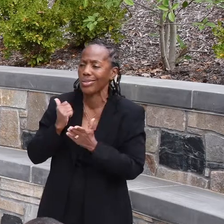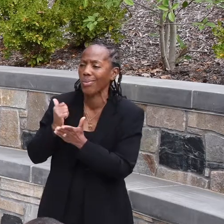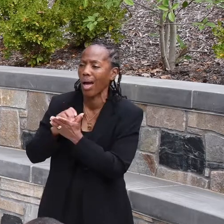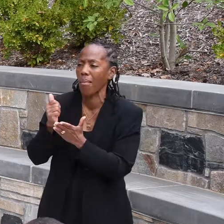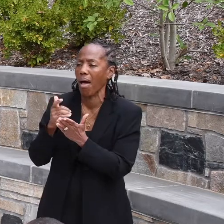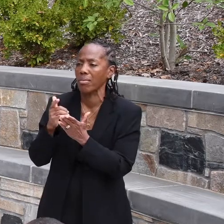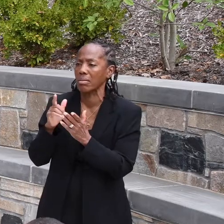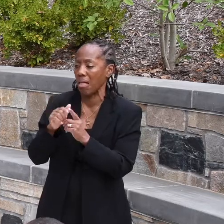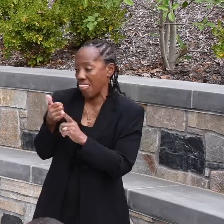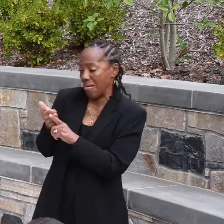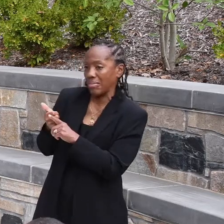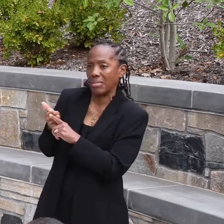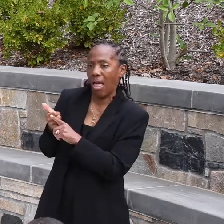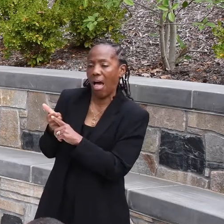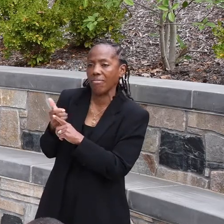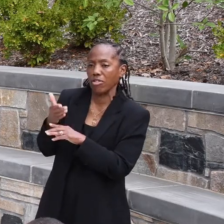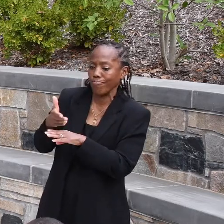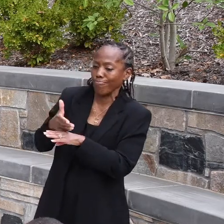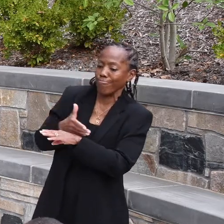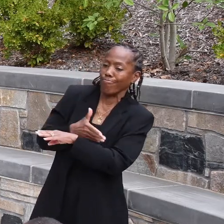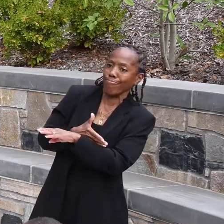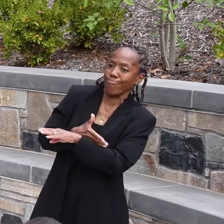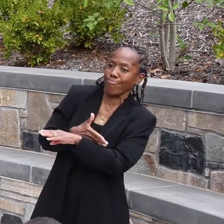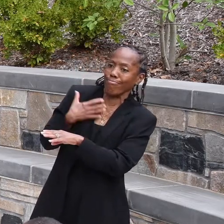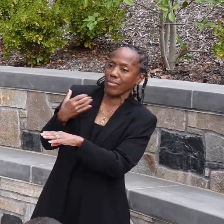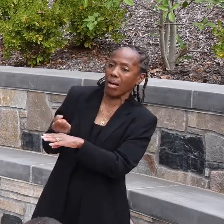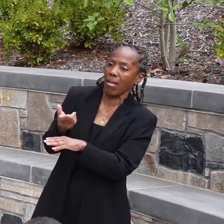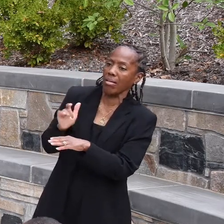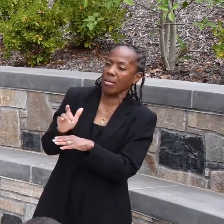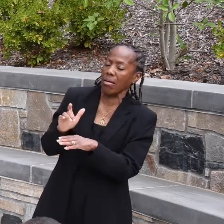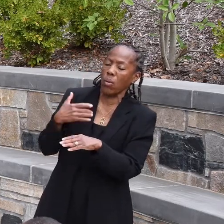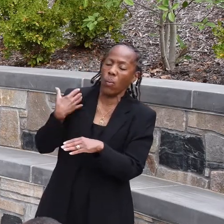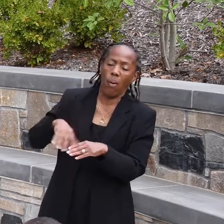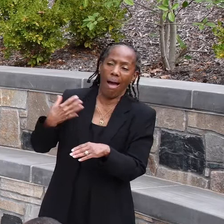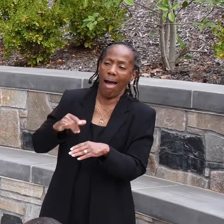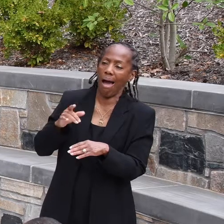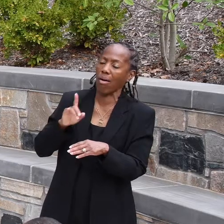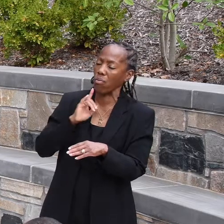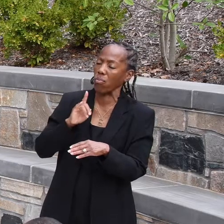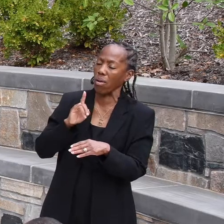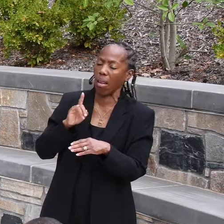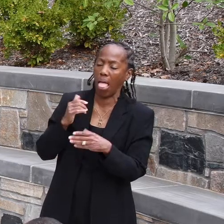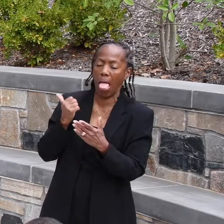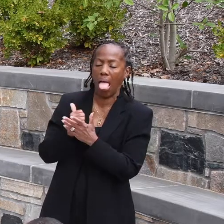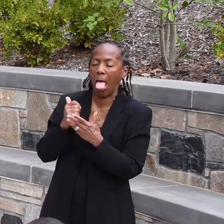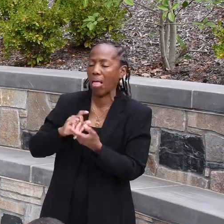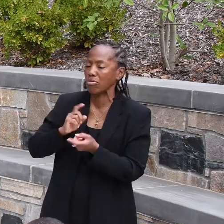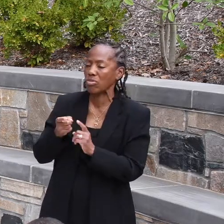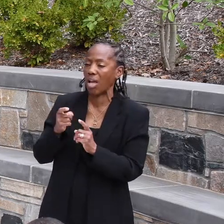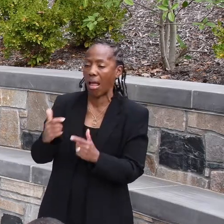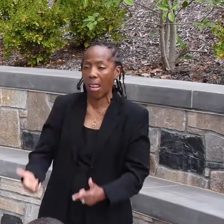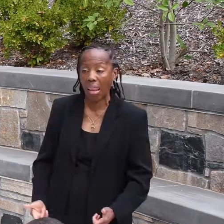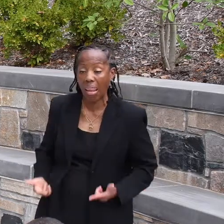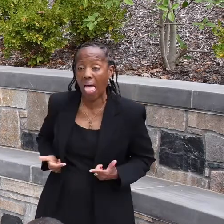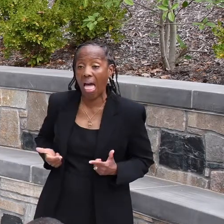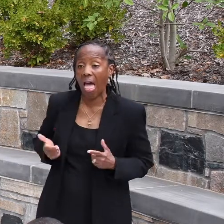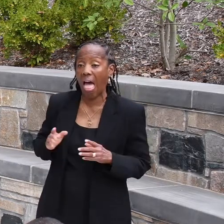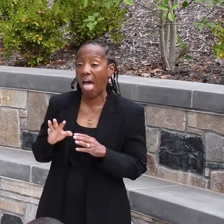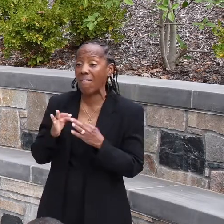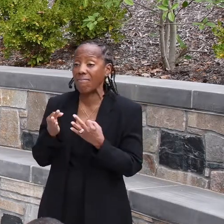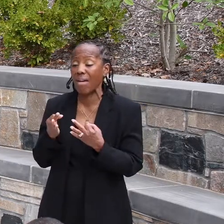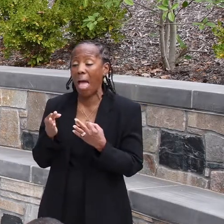others on the road to recovery, is making such a big difference in lives and families and